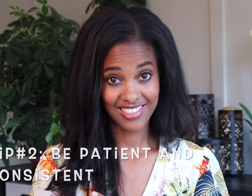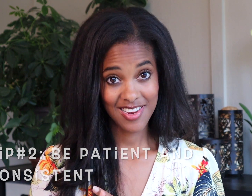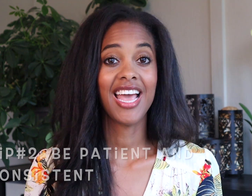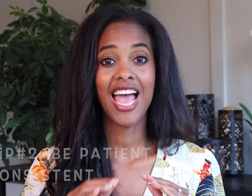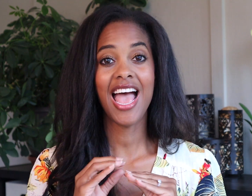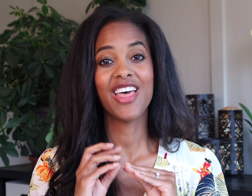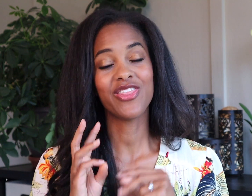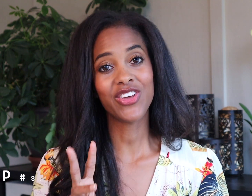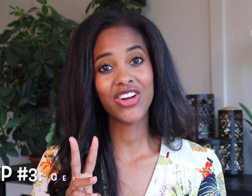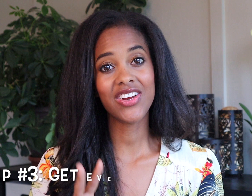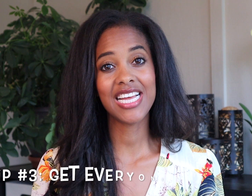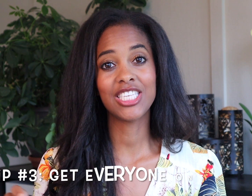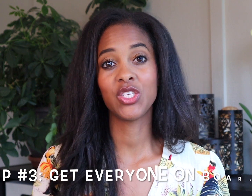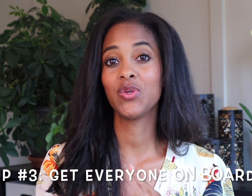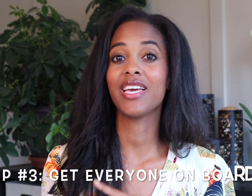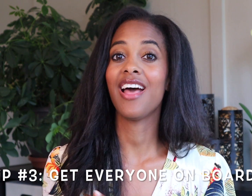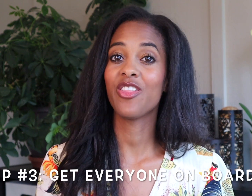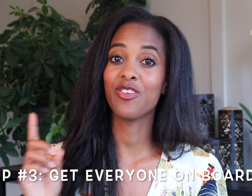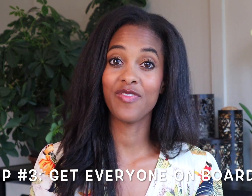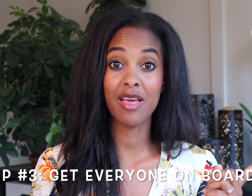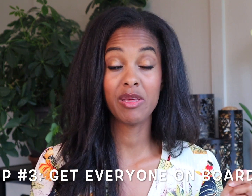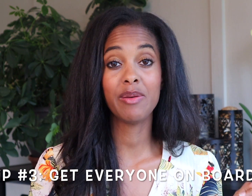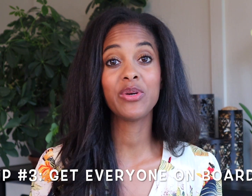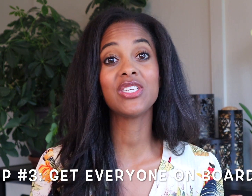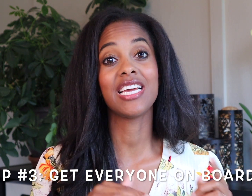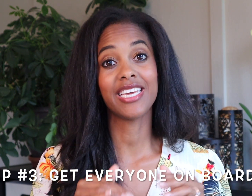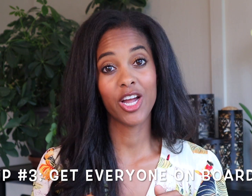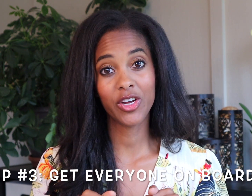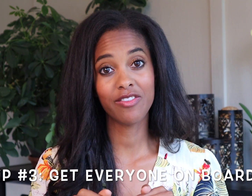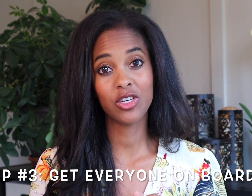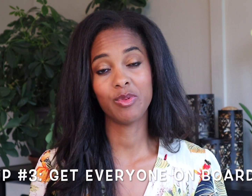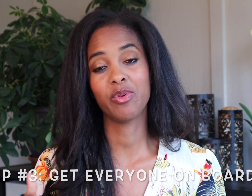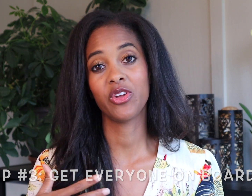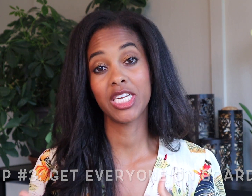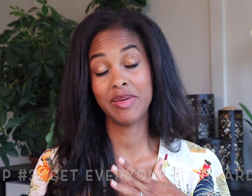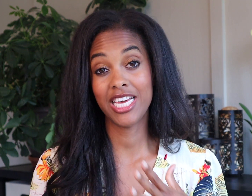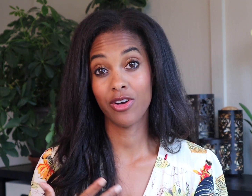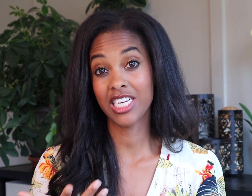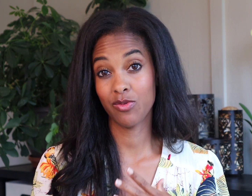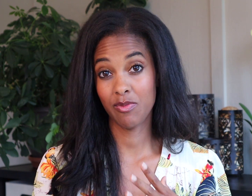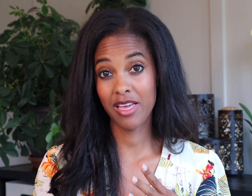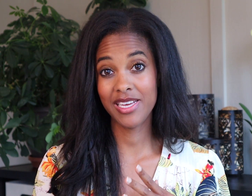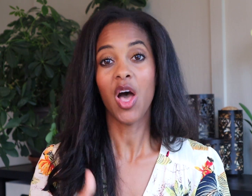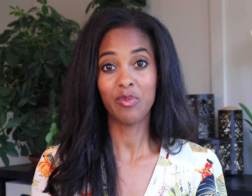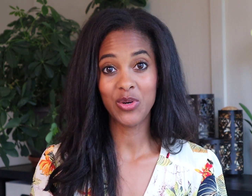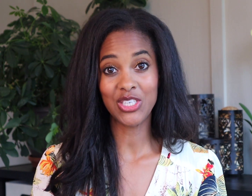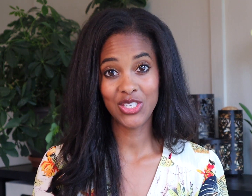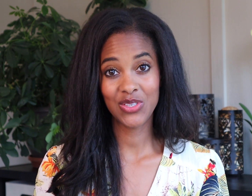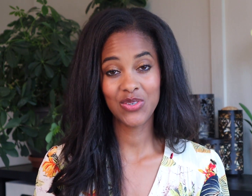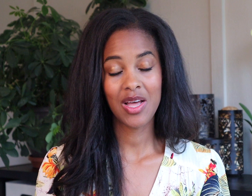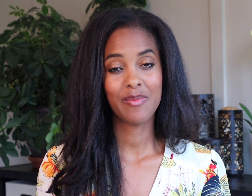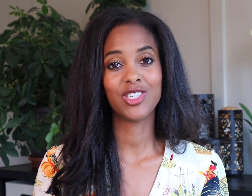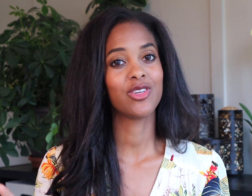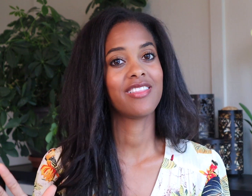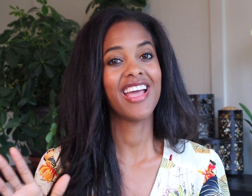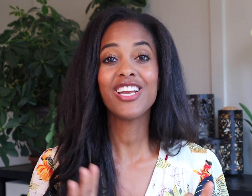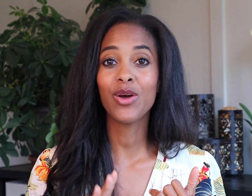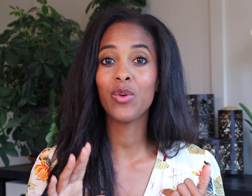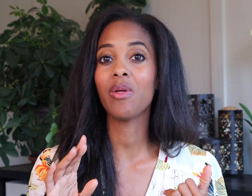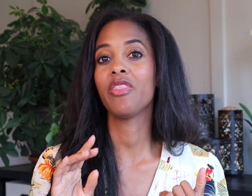consistent. And third is to get other family members and caregivers, people that are going to be interacting with babies, on board too. Make sure that they know